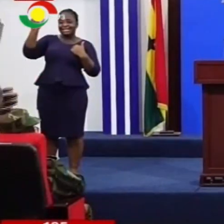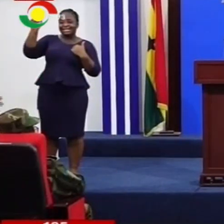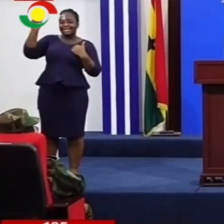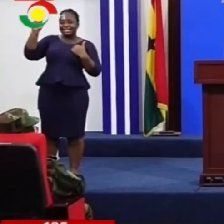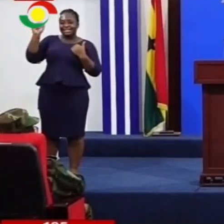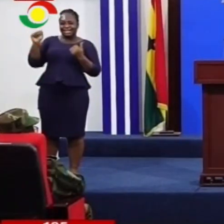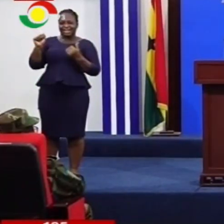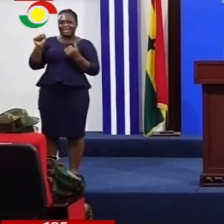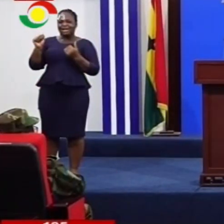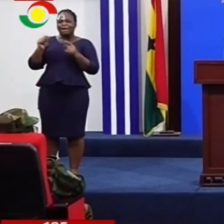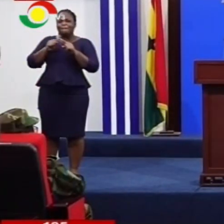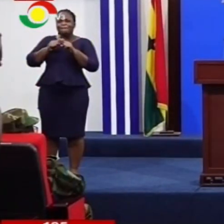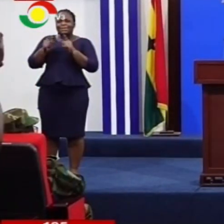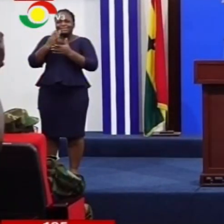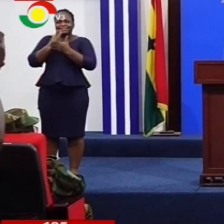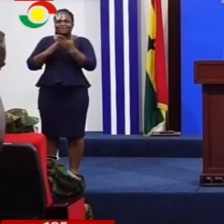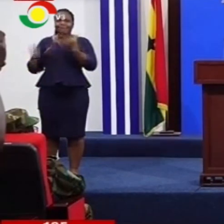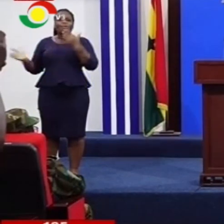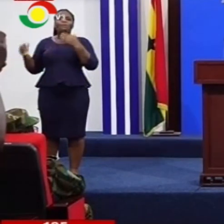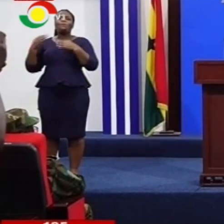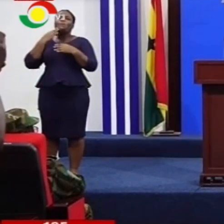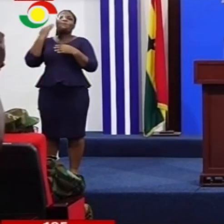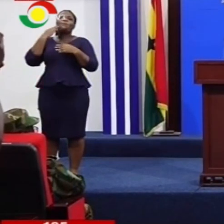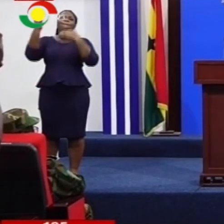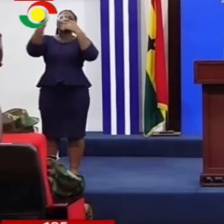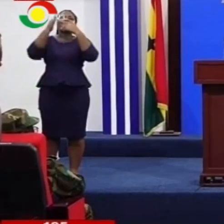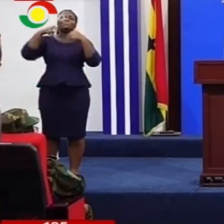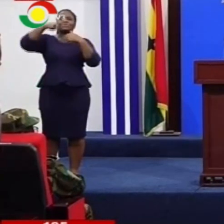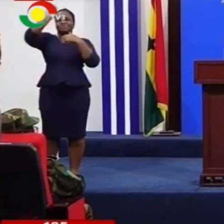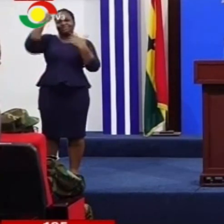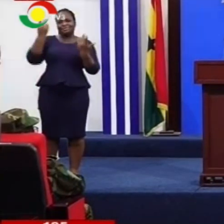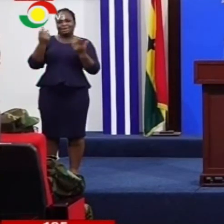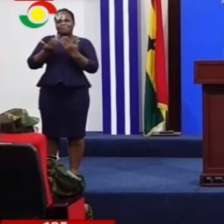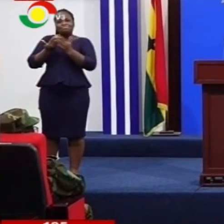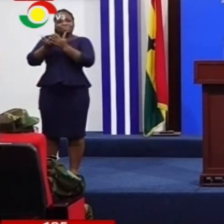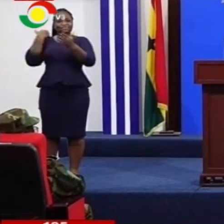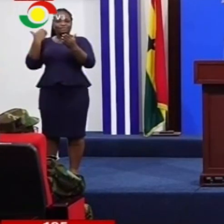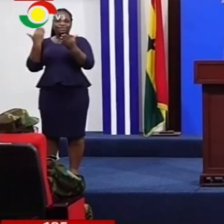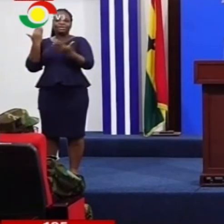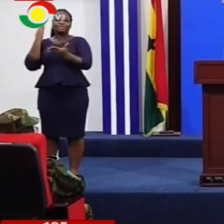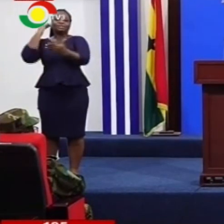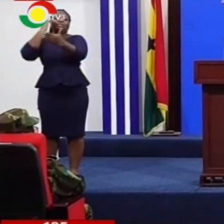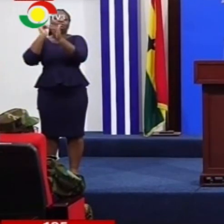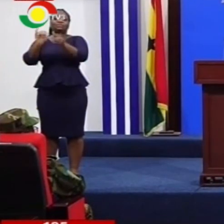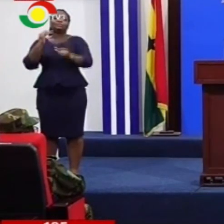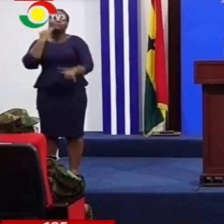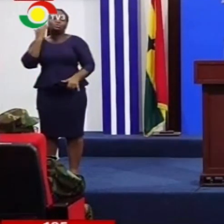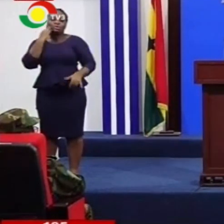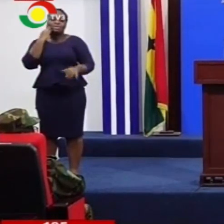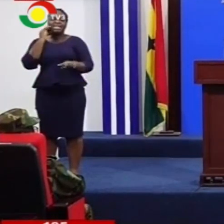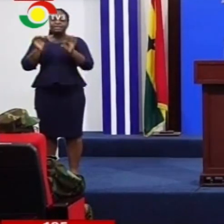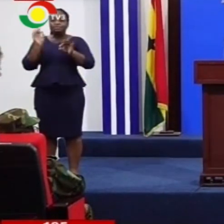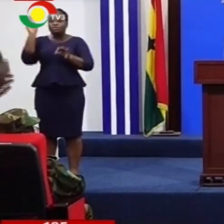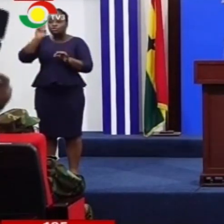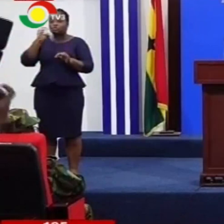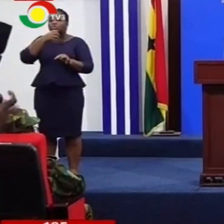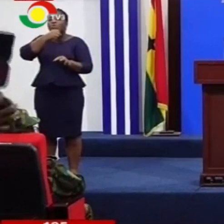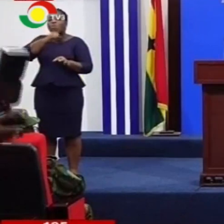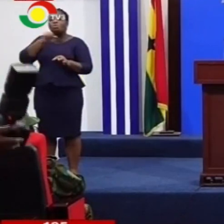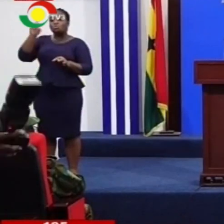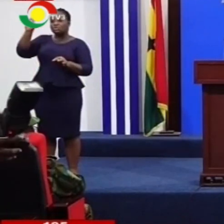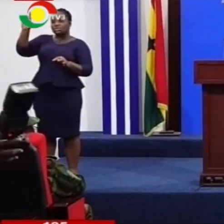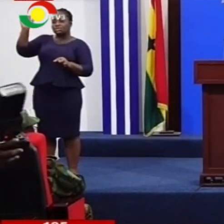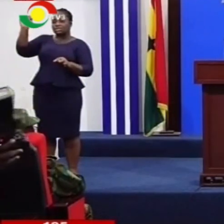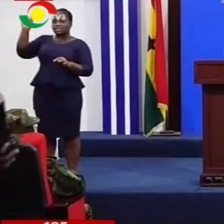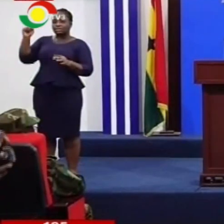that some of them have traveled back home before the ban. And so when we use the old data, we are going to inflate the figures. We want adequate